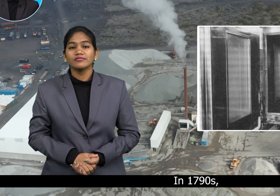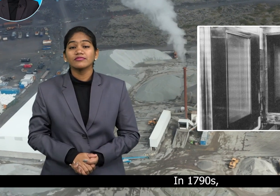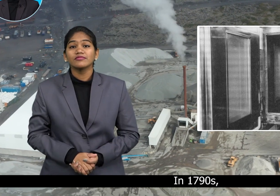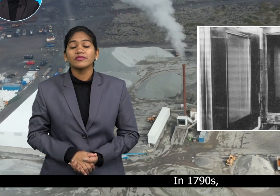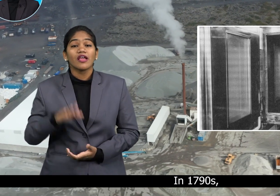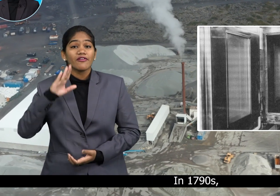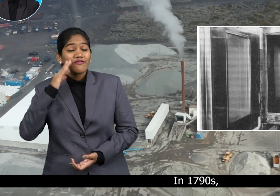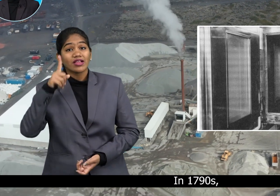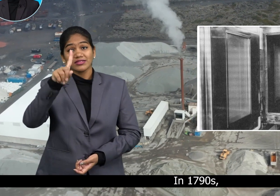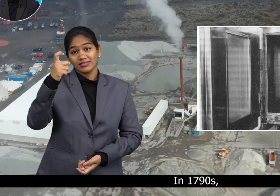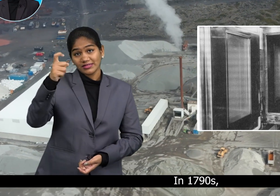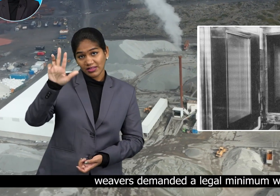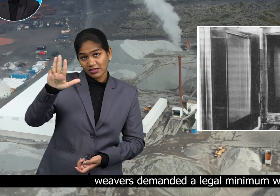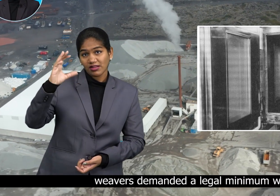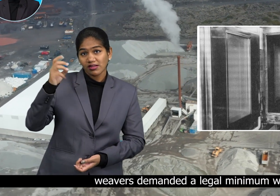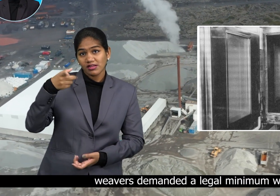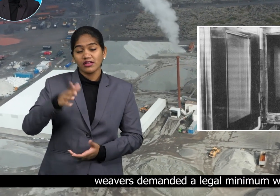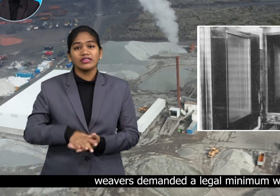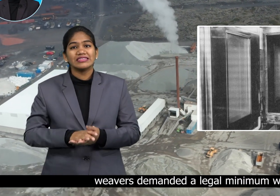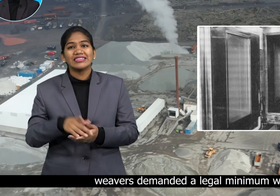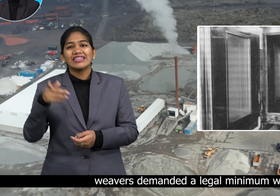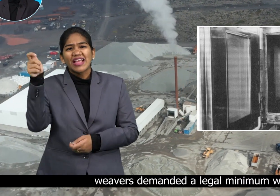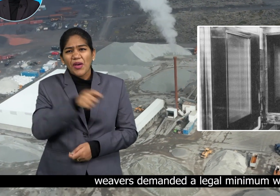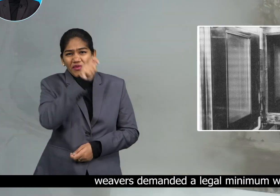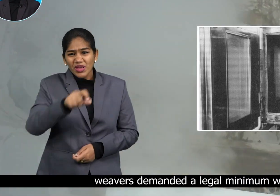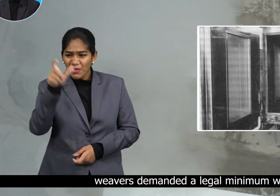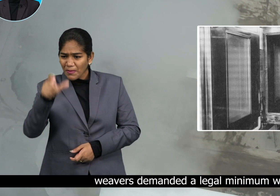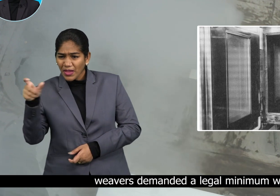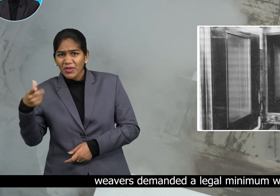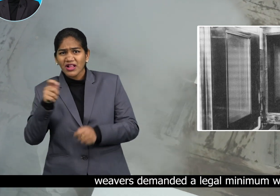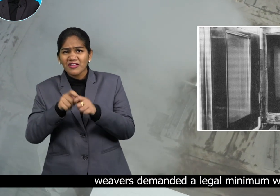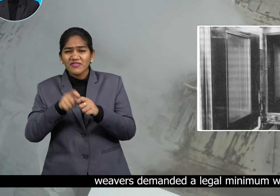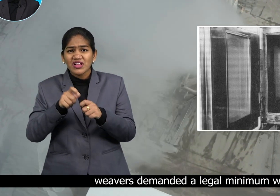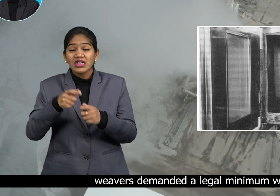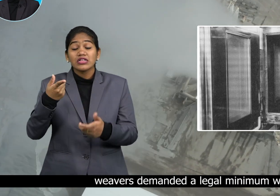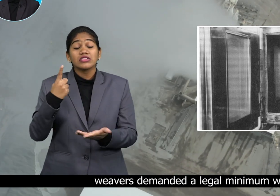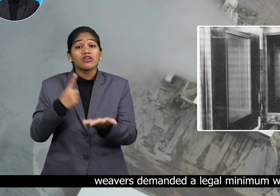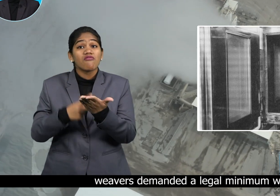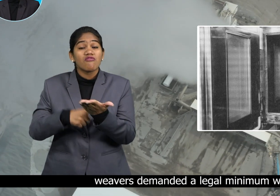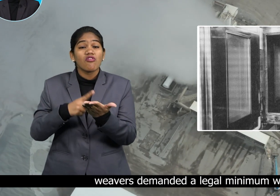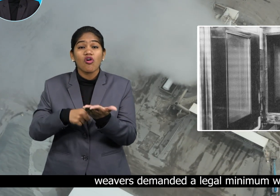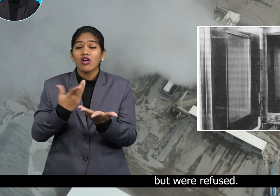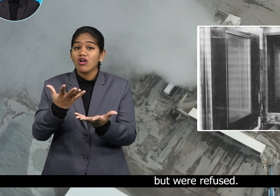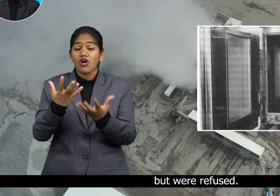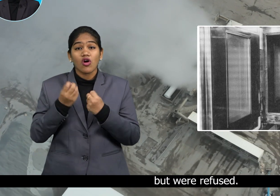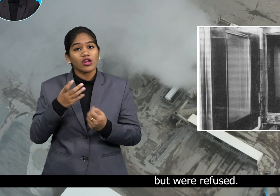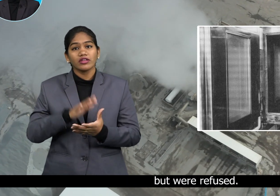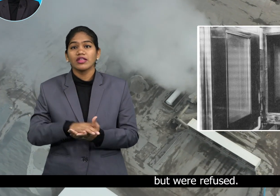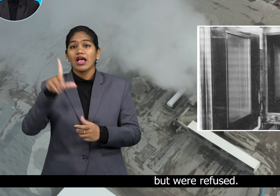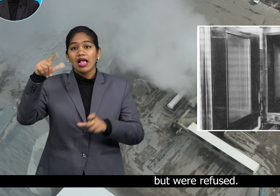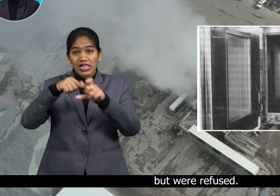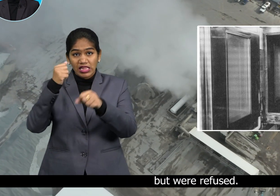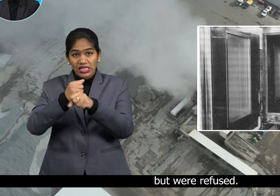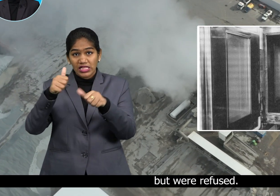In the 1790s, weavers demanded a legal minimum wage but